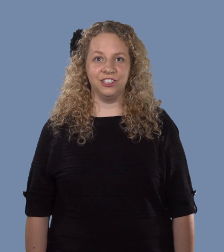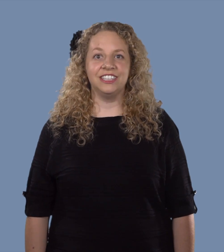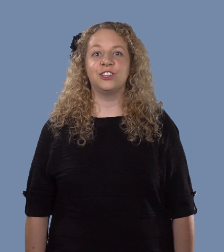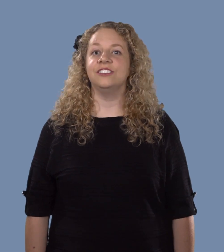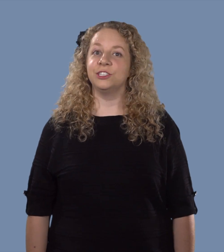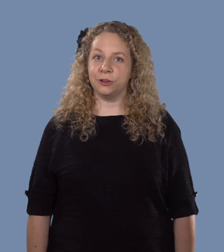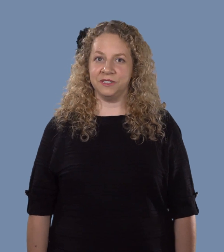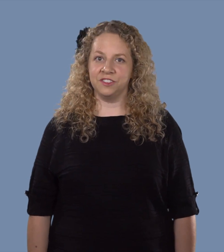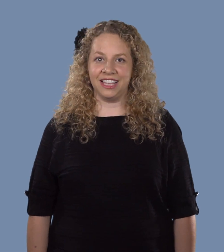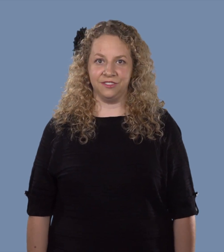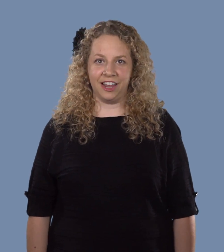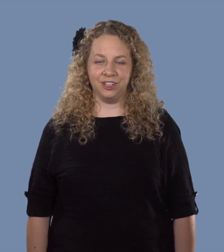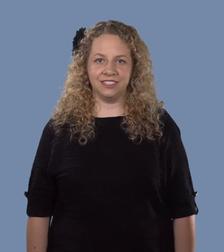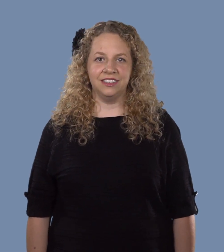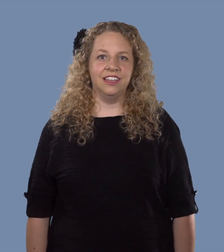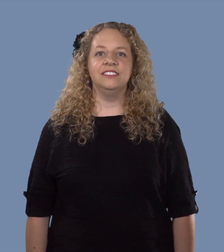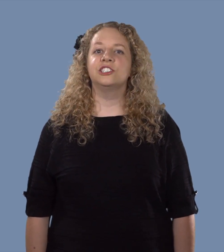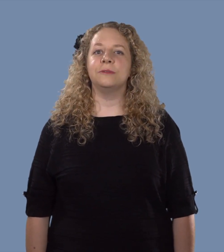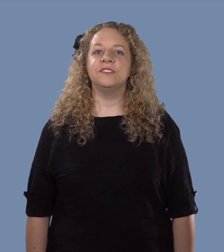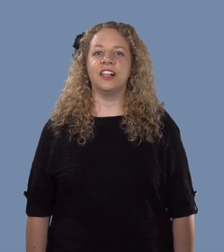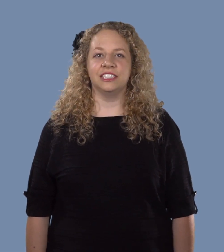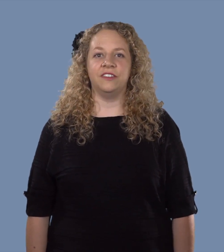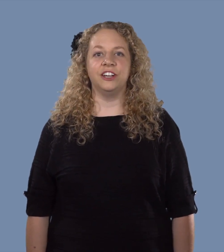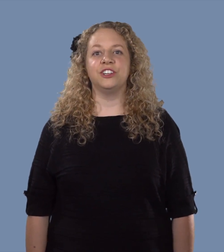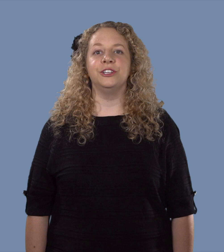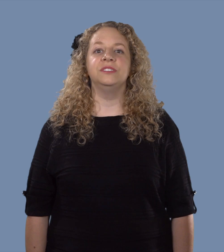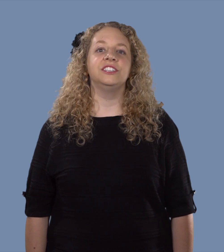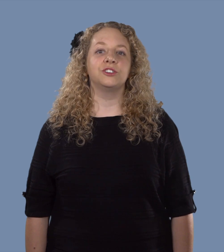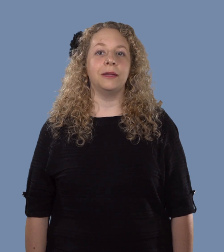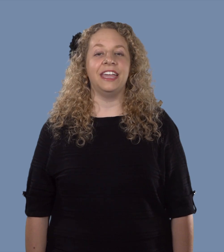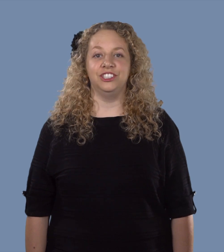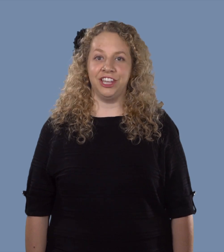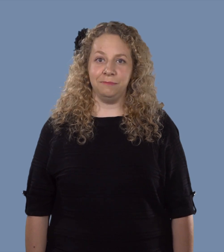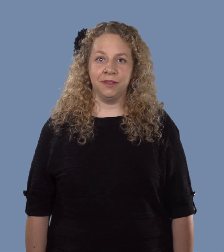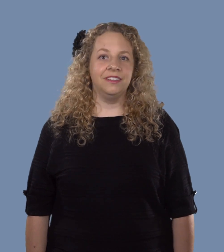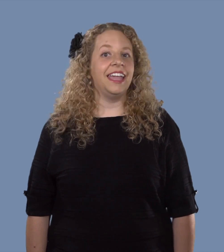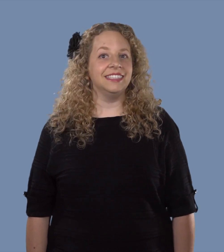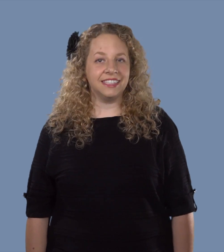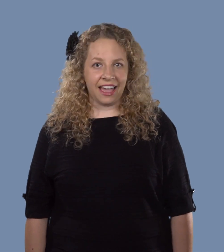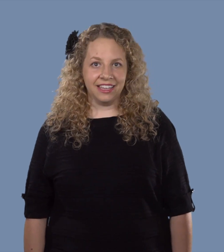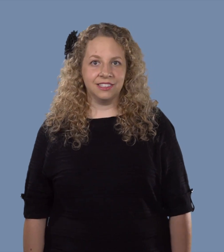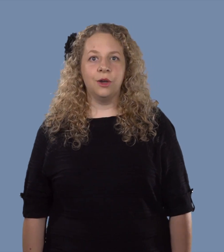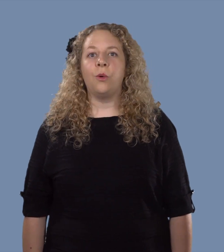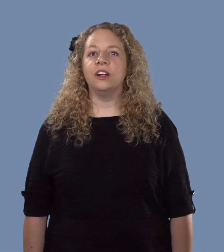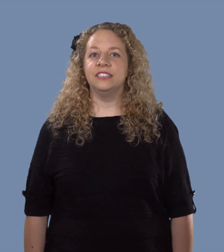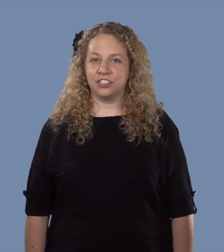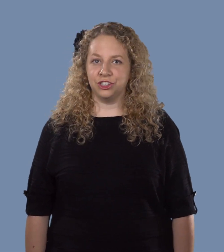a size, or a texture, or a pattern. You could describe how thick a jacket is by using a G or a